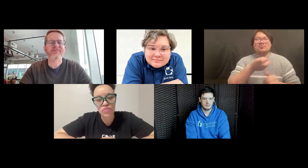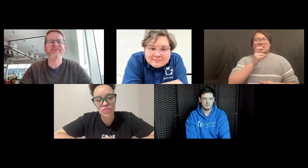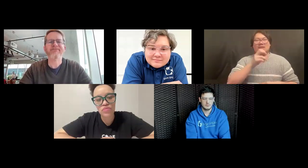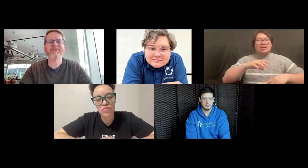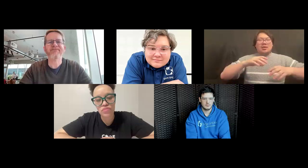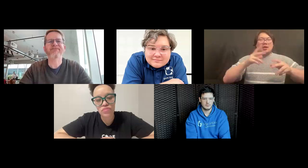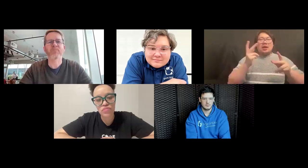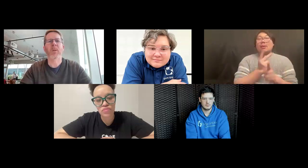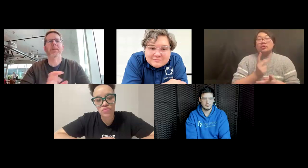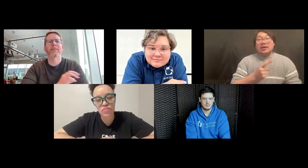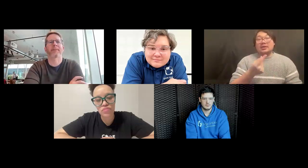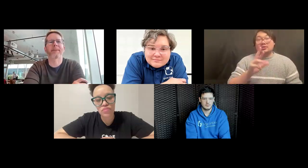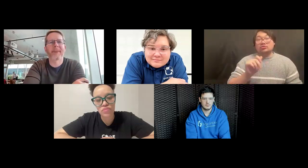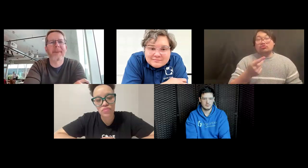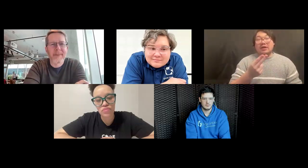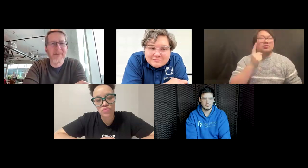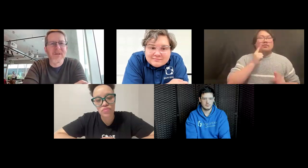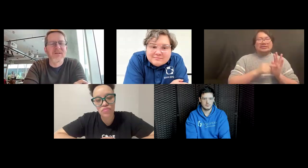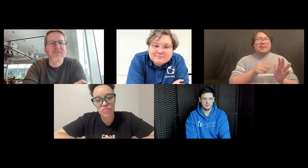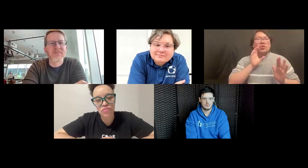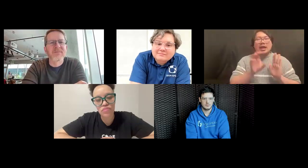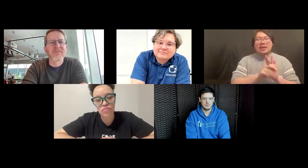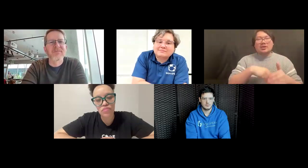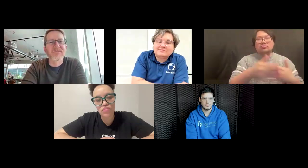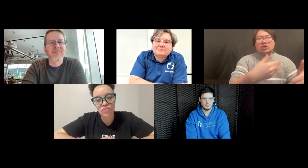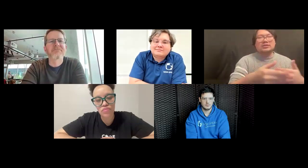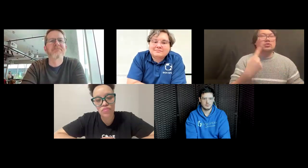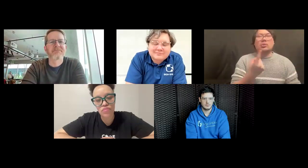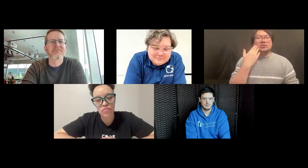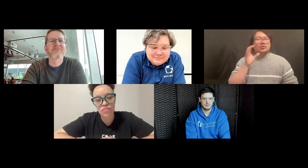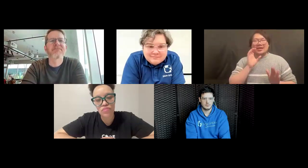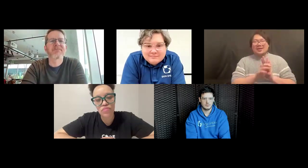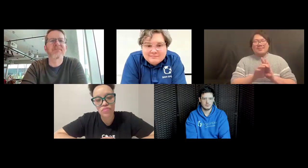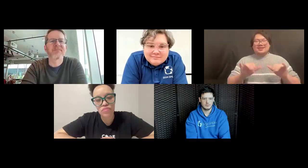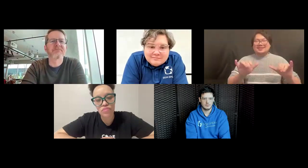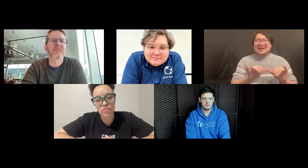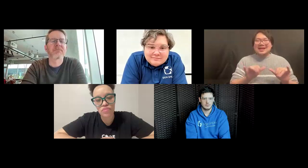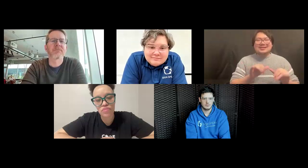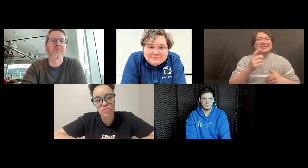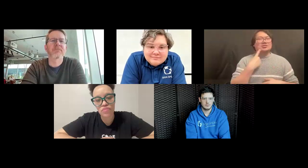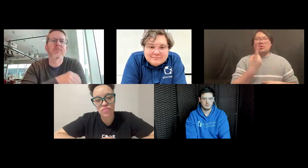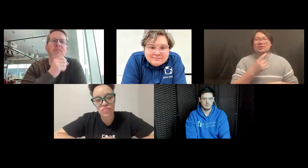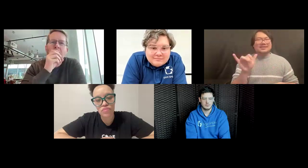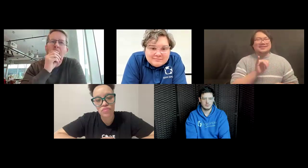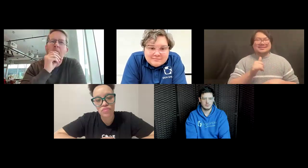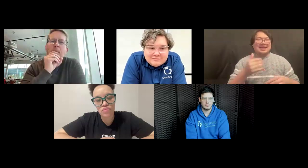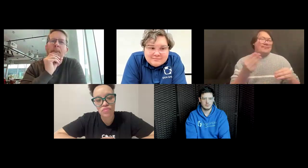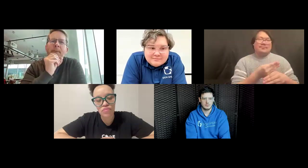It's more limited, I would say, again, a lot stricter. For example, if it has an image processing, then the